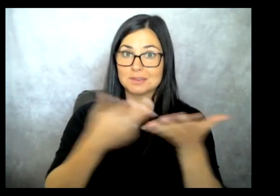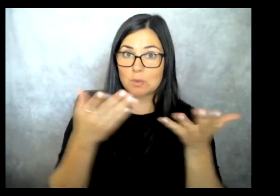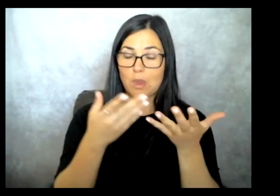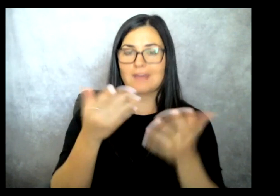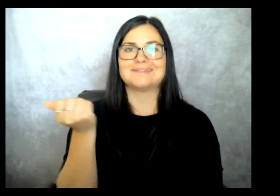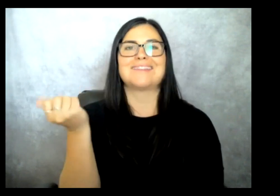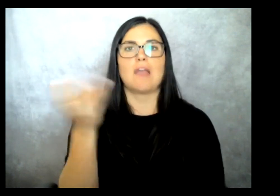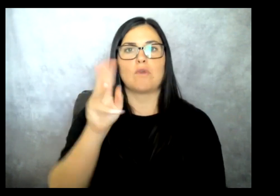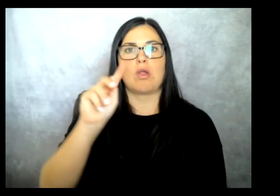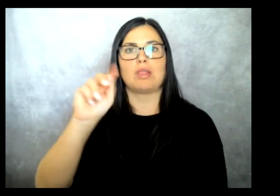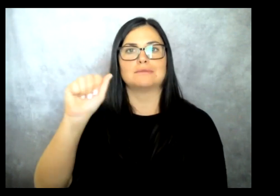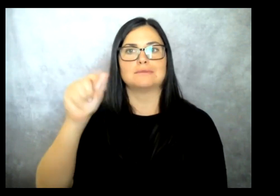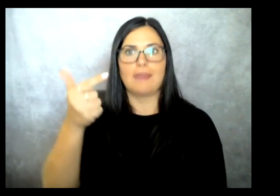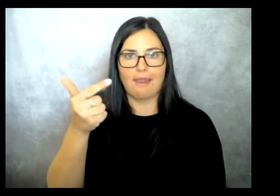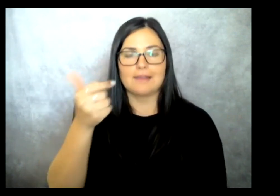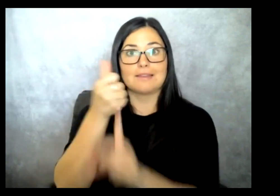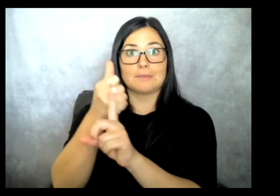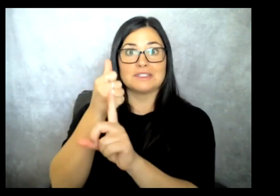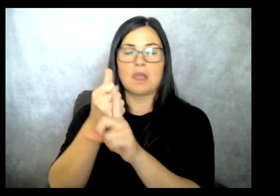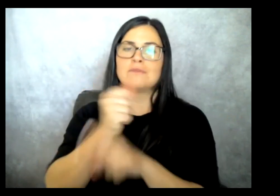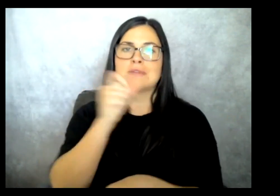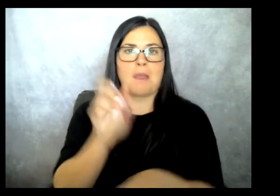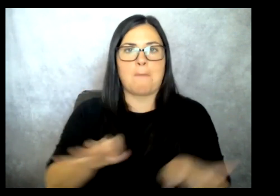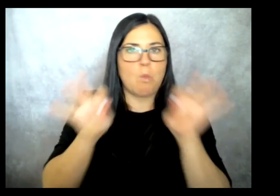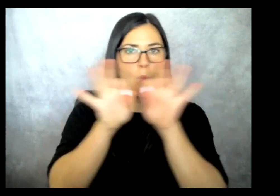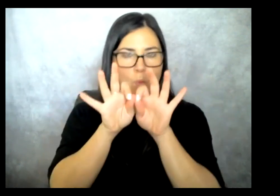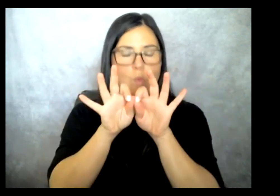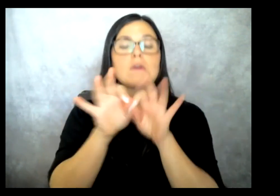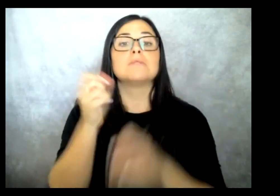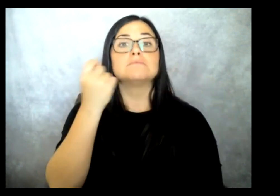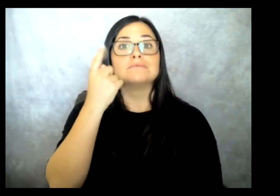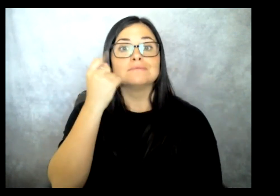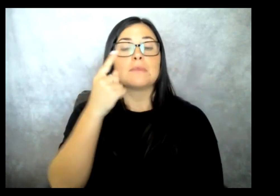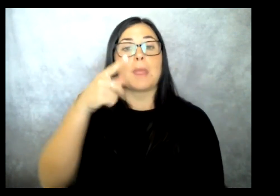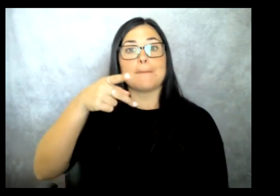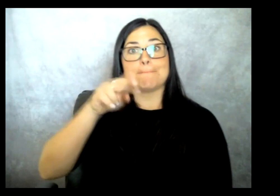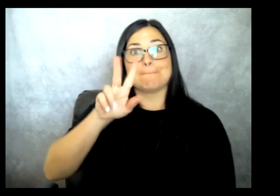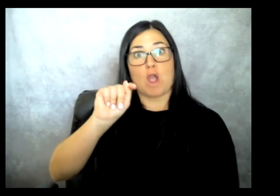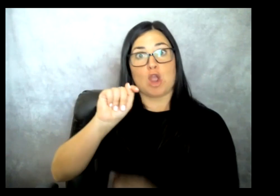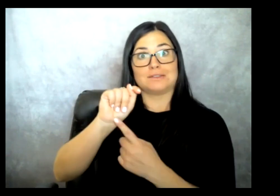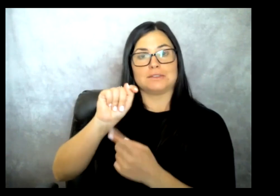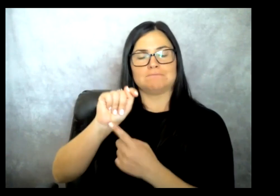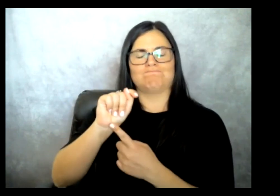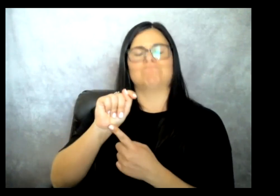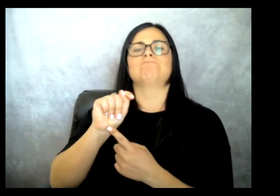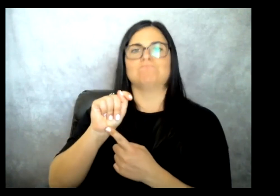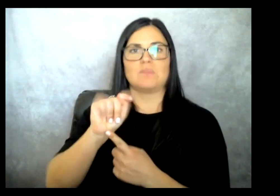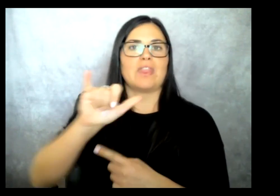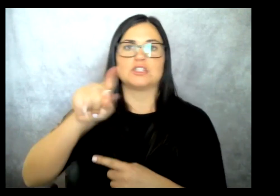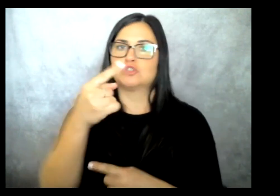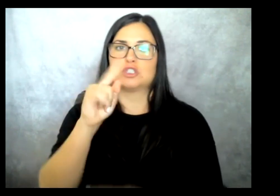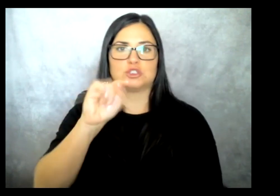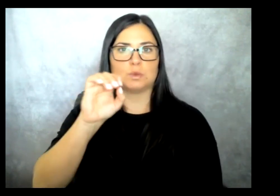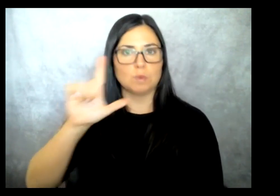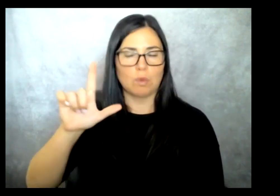tags being irrelevant. Part is one of them. It's simply a tool to, or